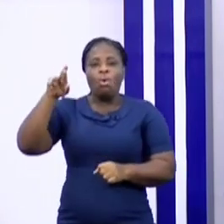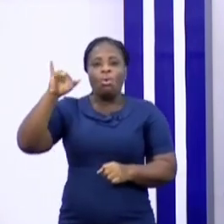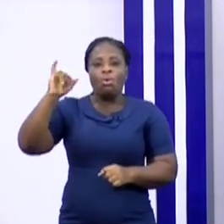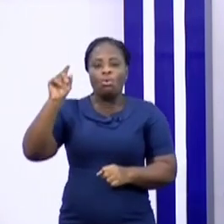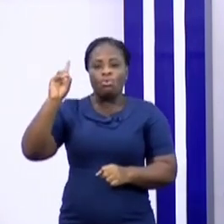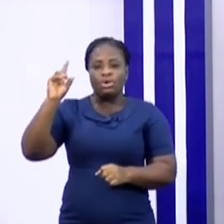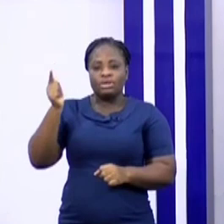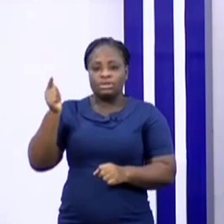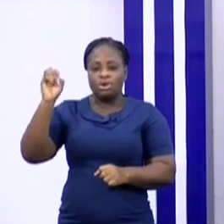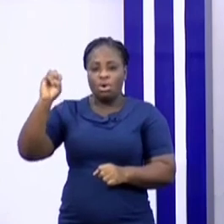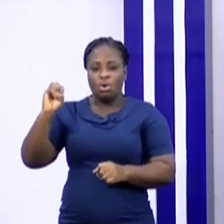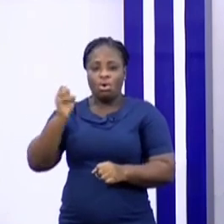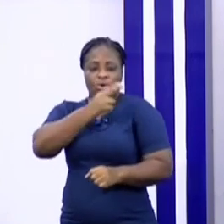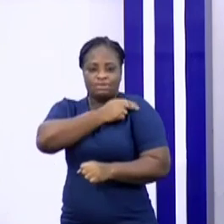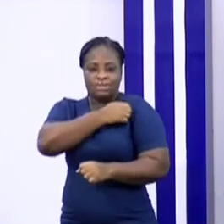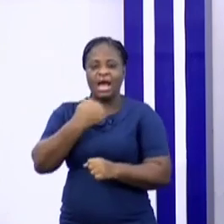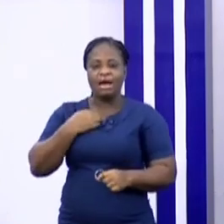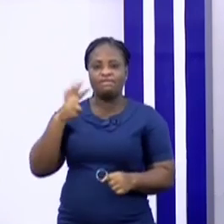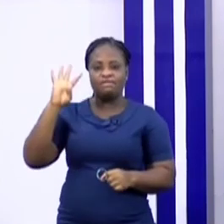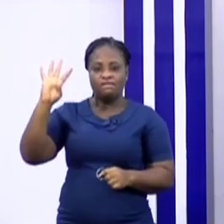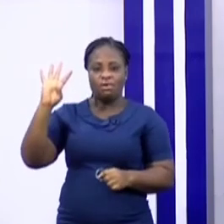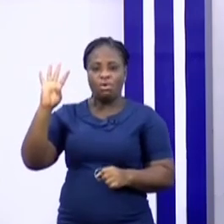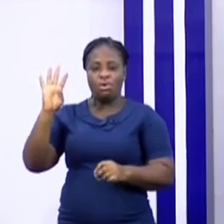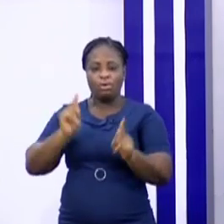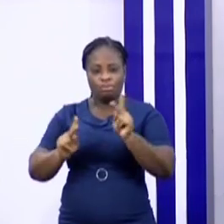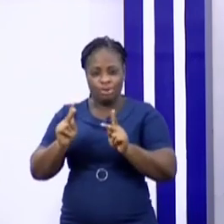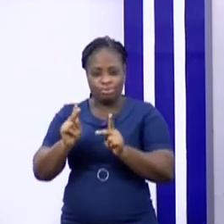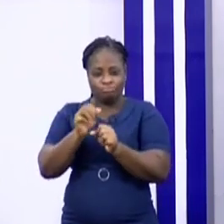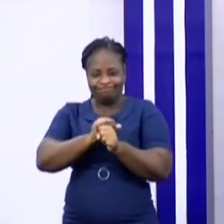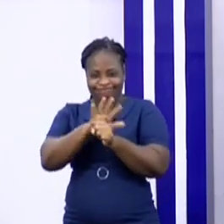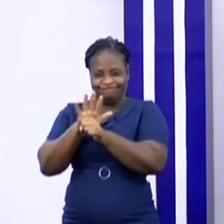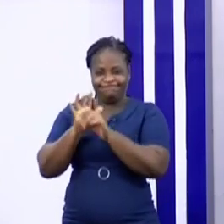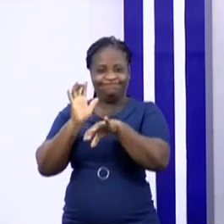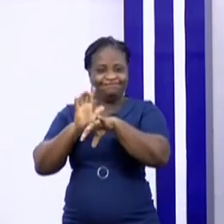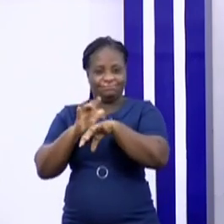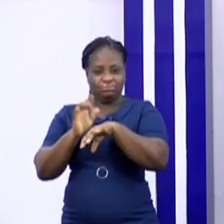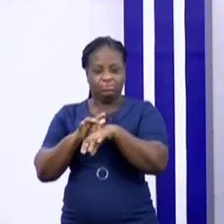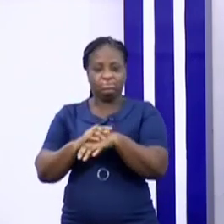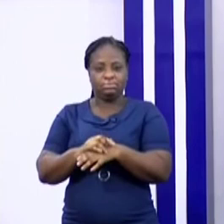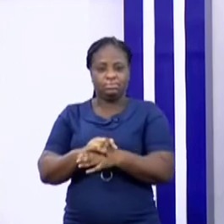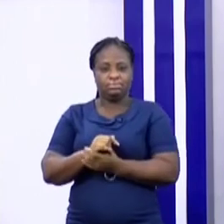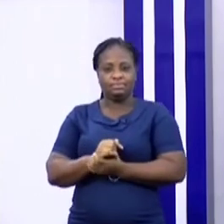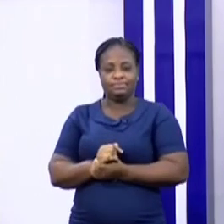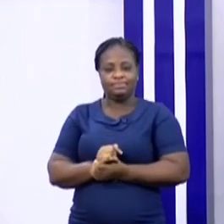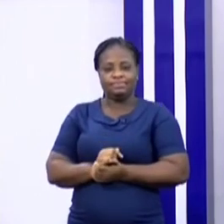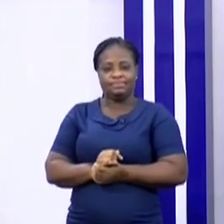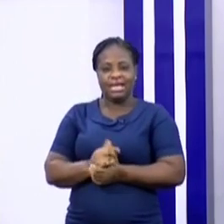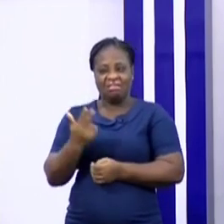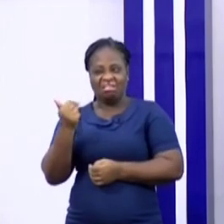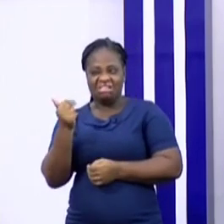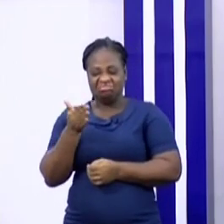4 cases. They are all there, been there between, they've had a case since between 13 and 19